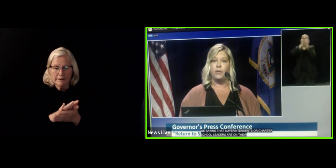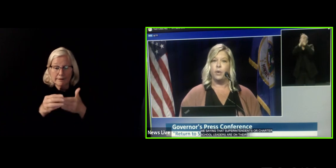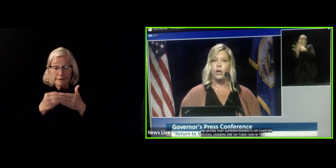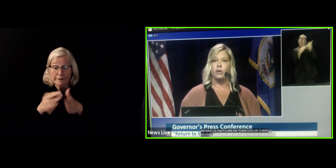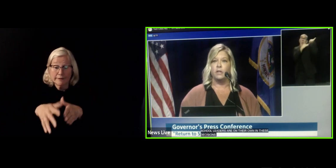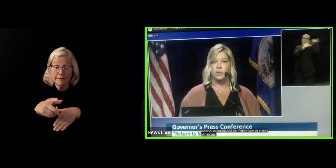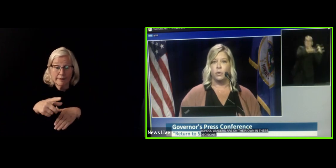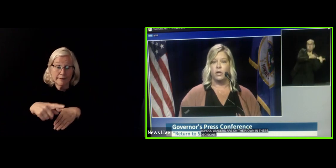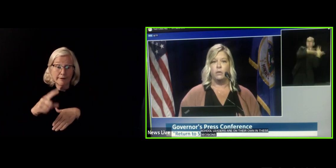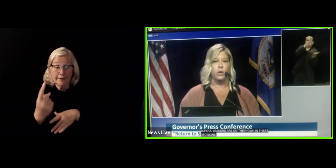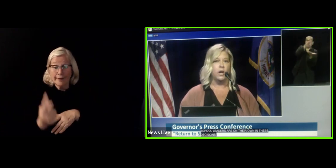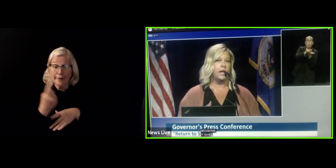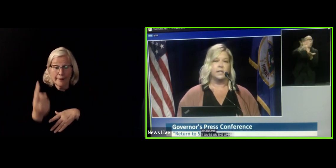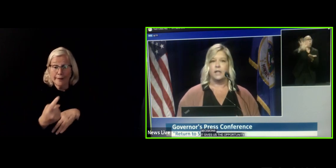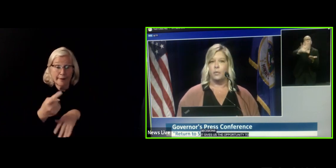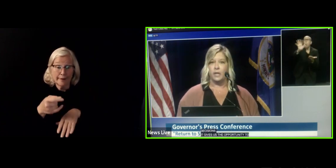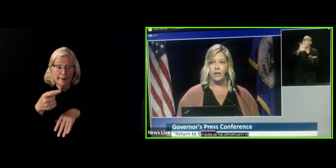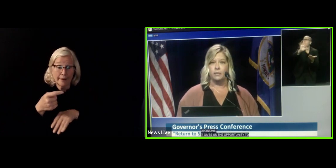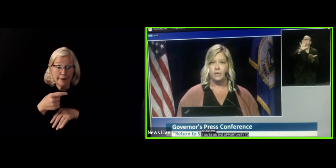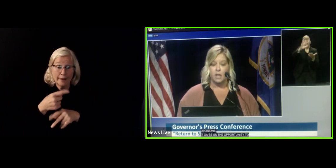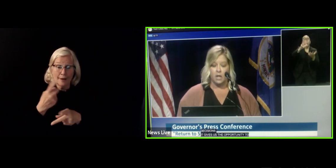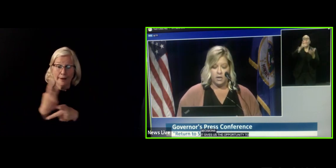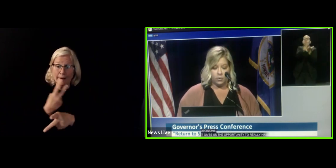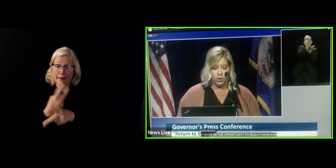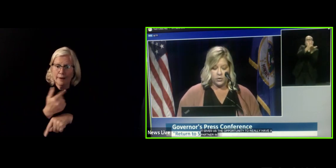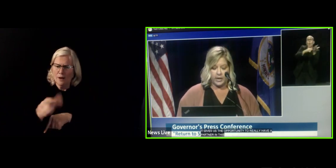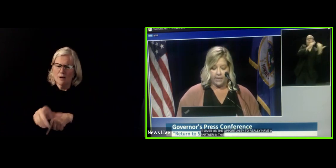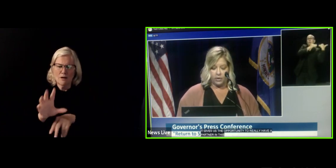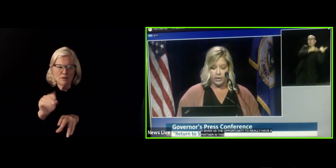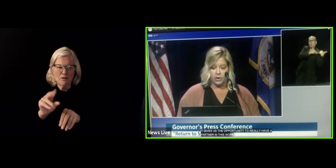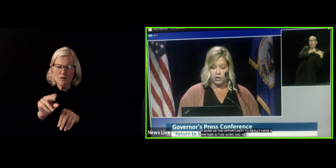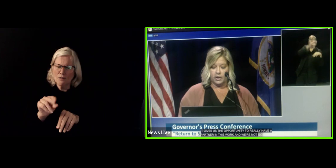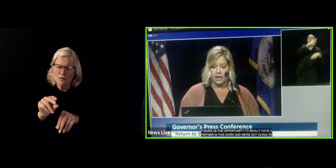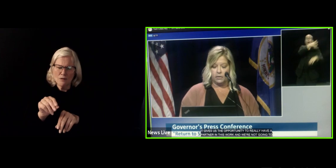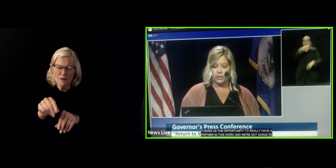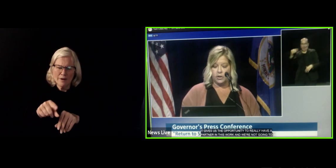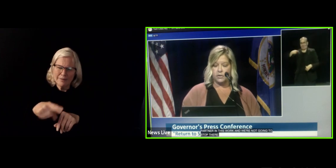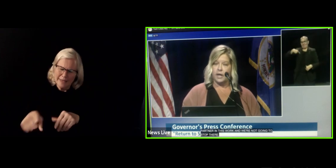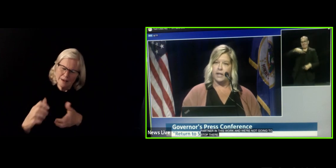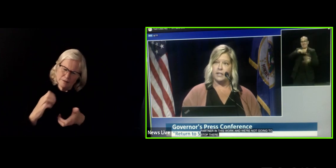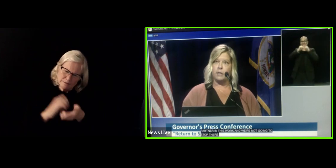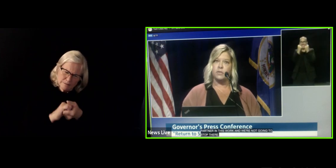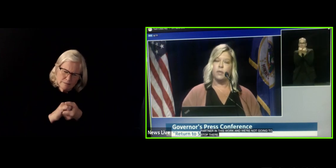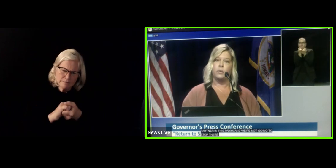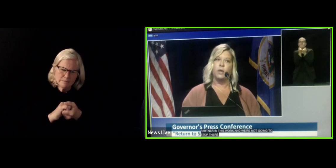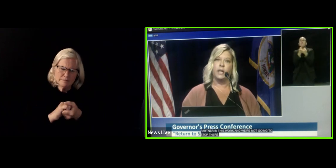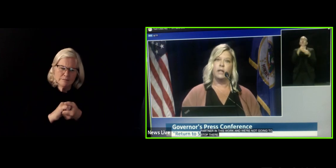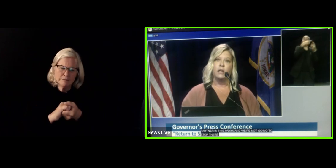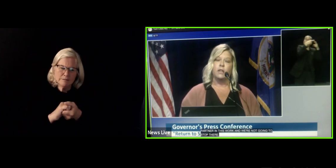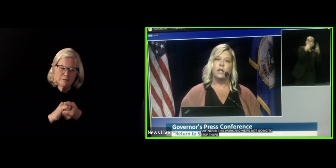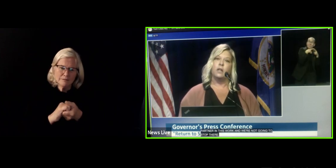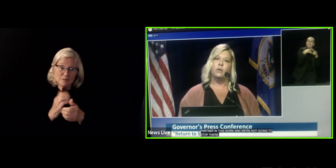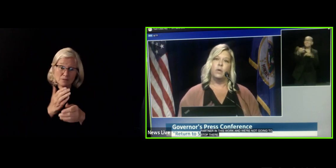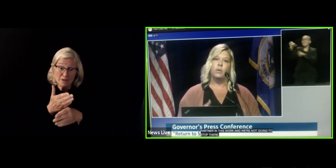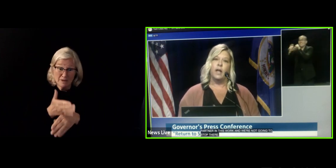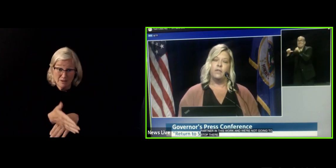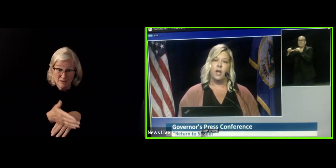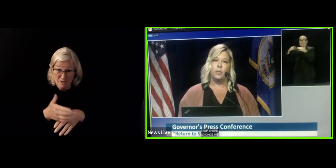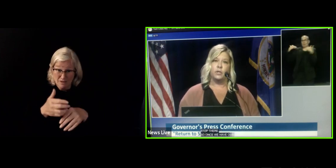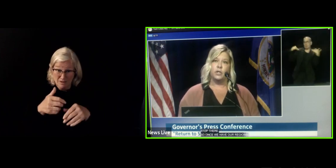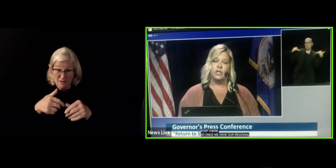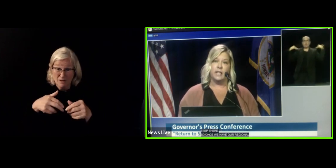have a partner in this work, and we're not going to stop there. So once we have our regional teams up and running, then we will